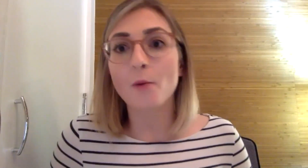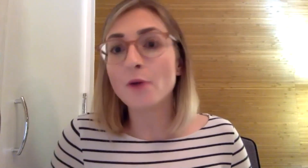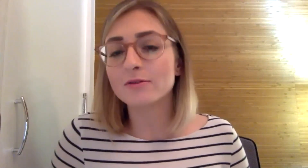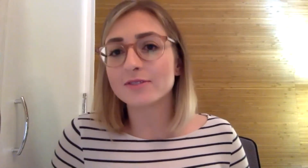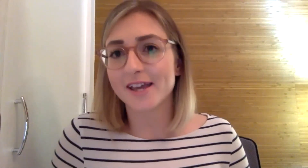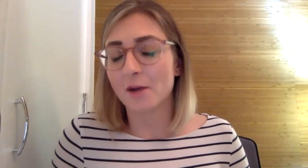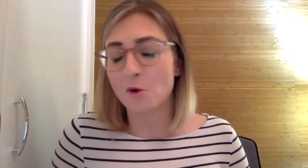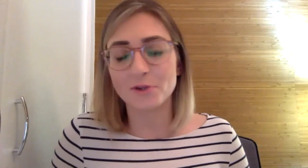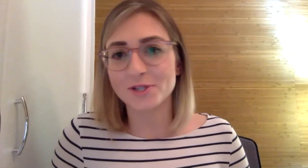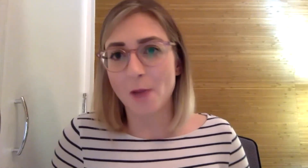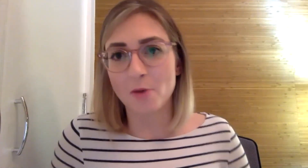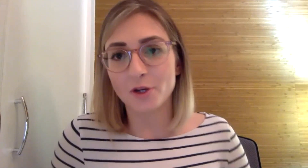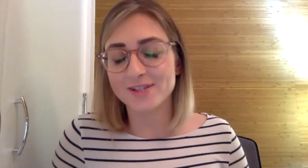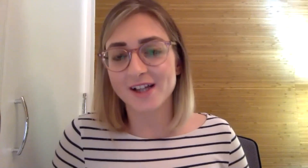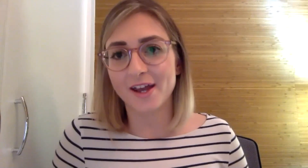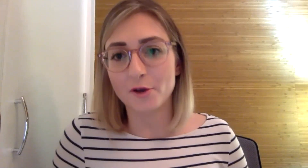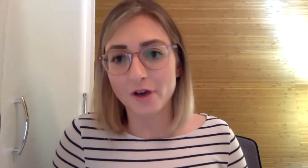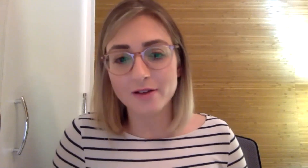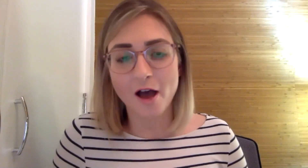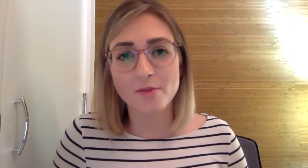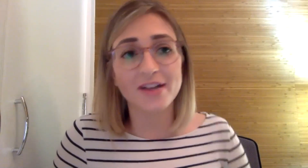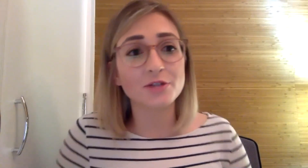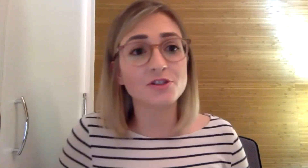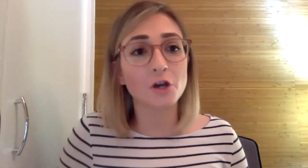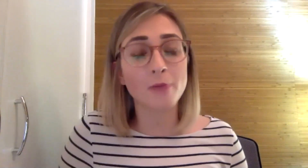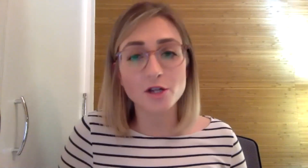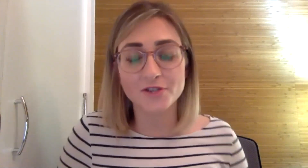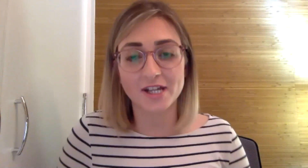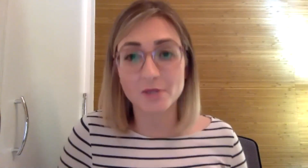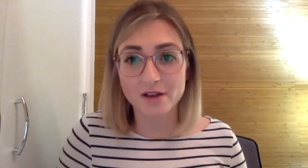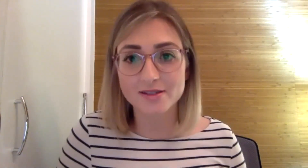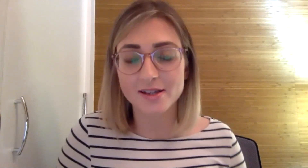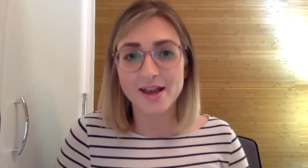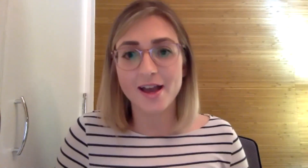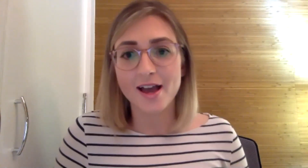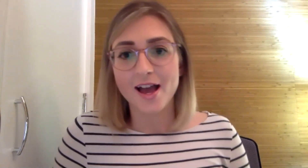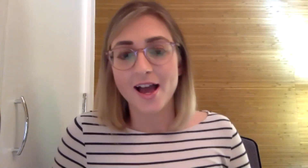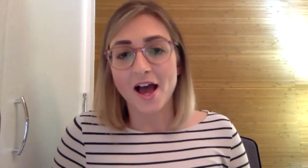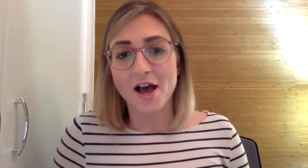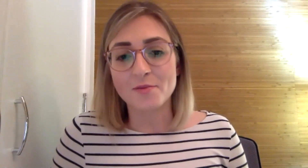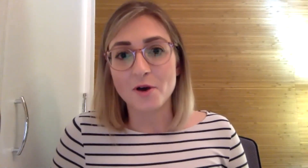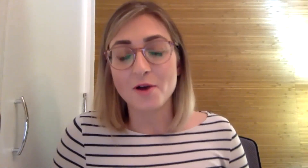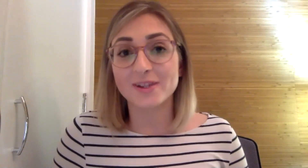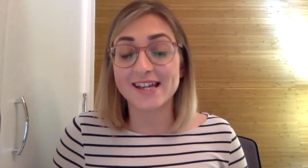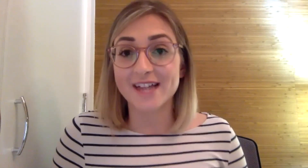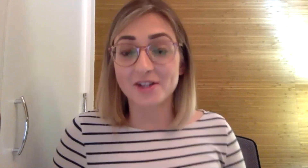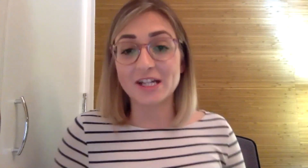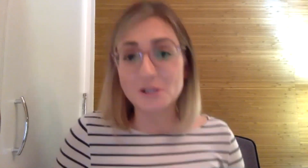won't take up more of your time. We've already gone slightly over. Thank you so much for sticking with us with the technical issues at